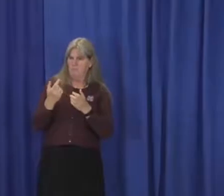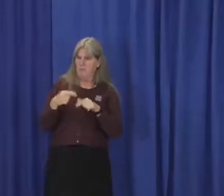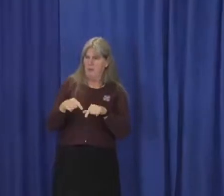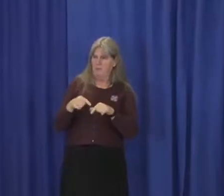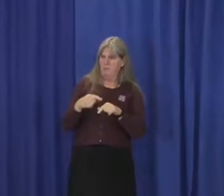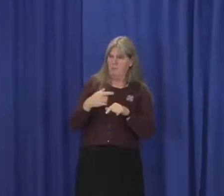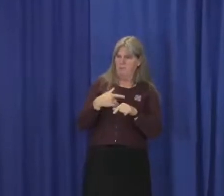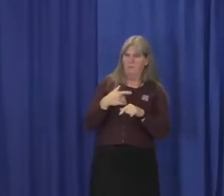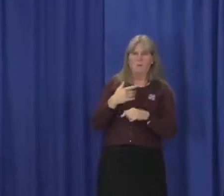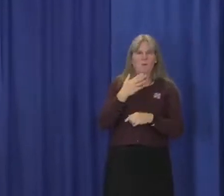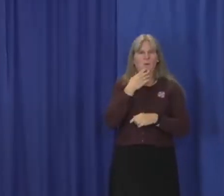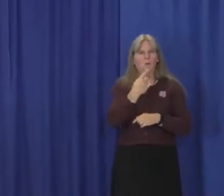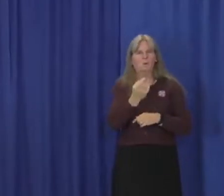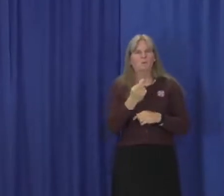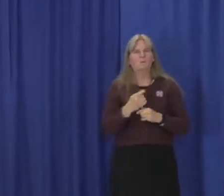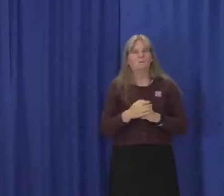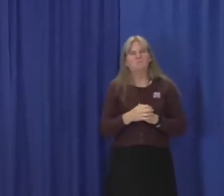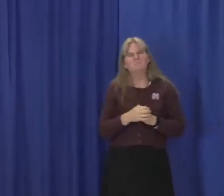Good question.